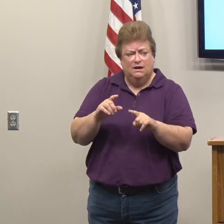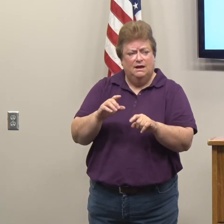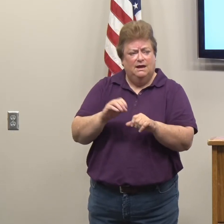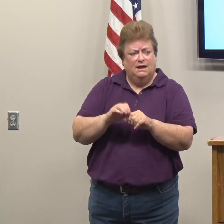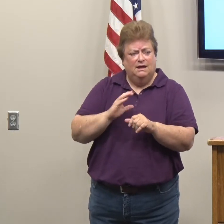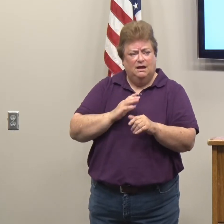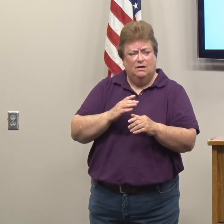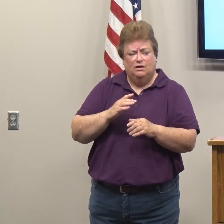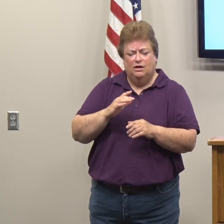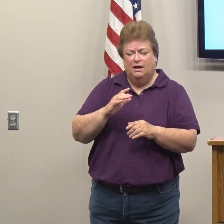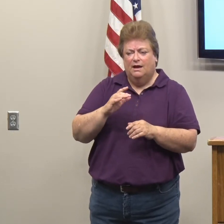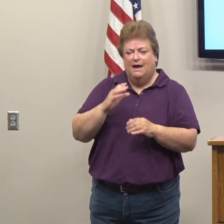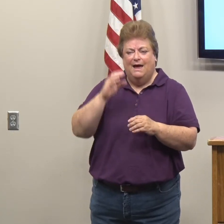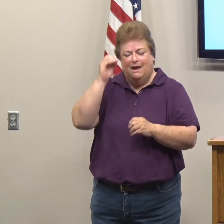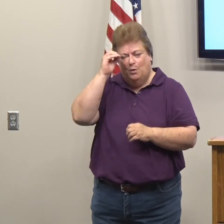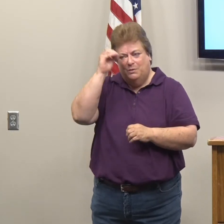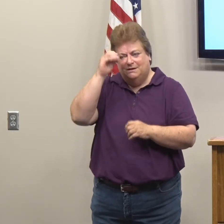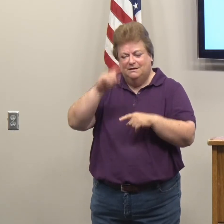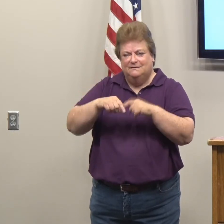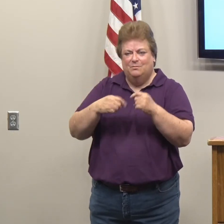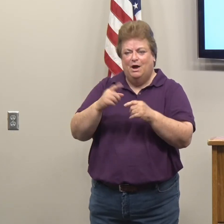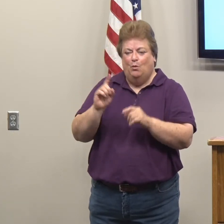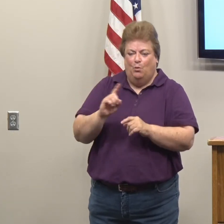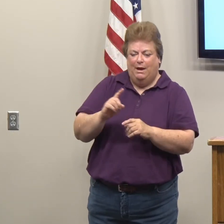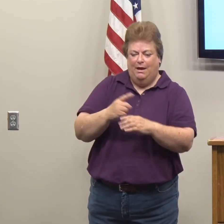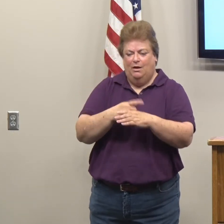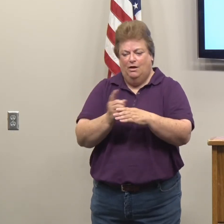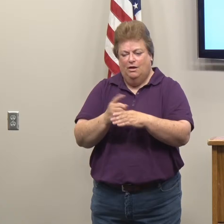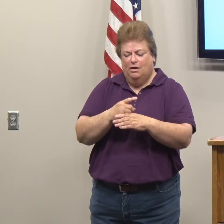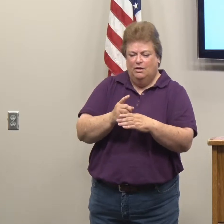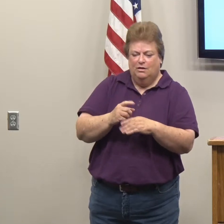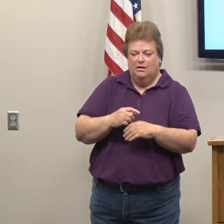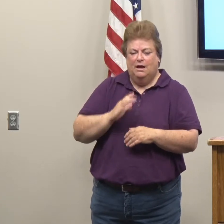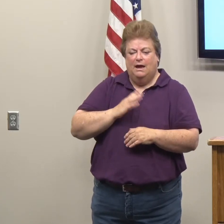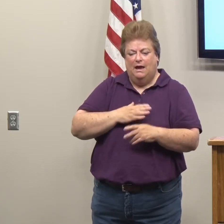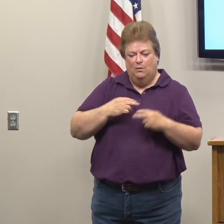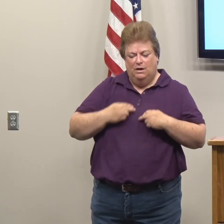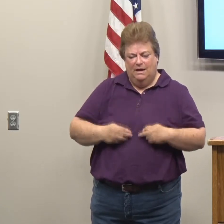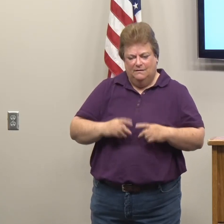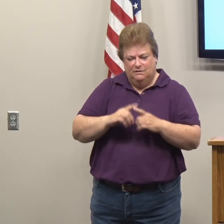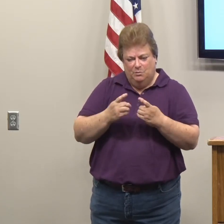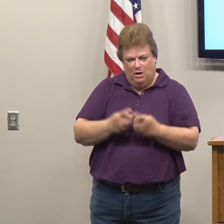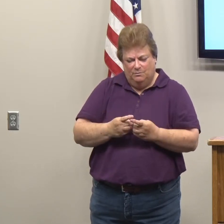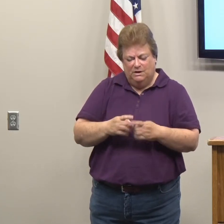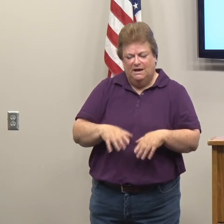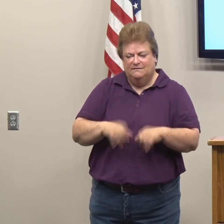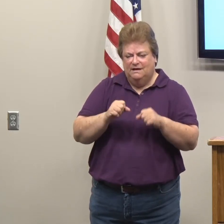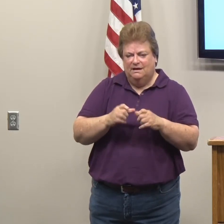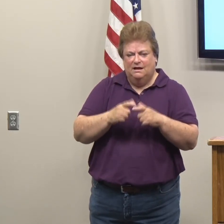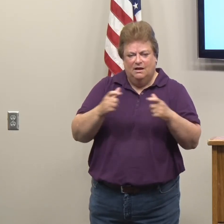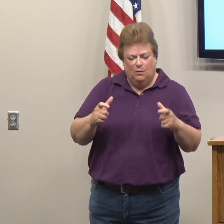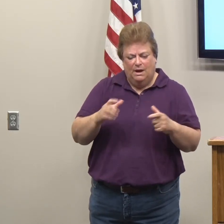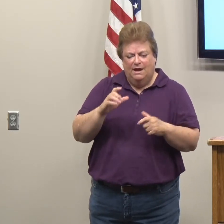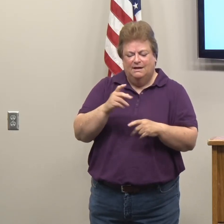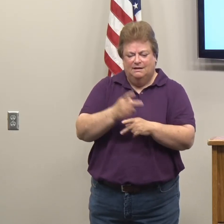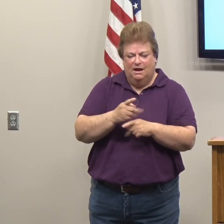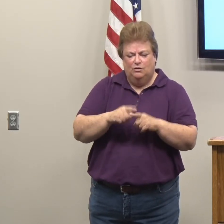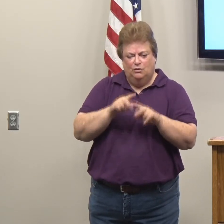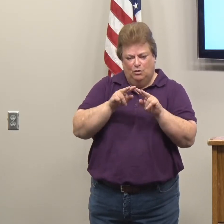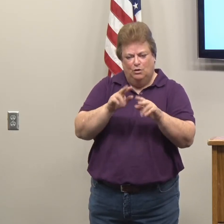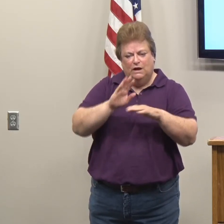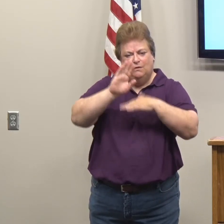where the risk dial should be and what measures the city should implement. Our health department has taken great care to look at the big